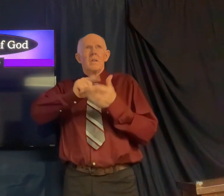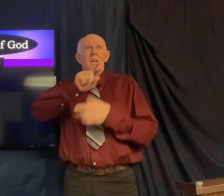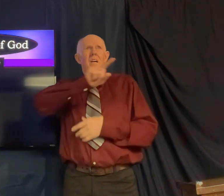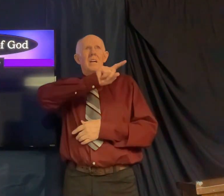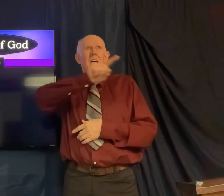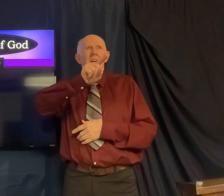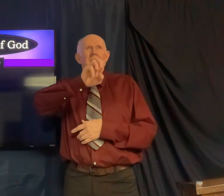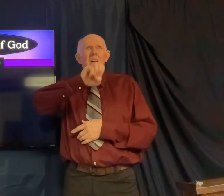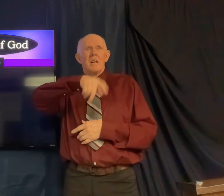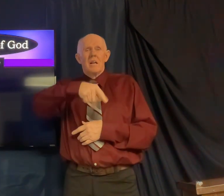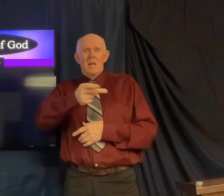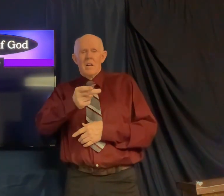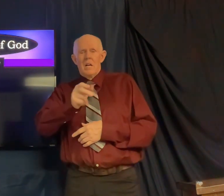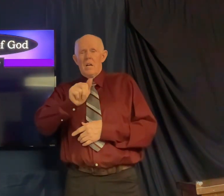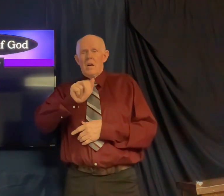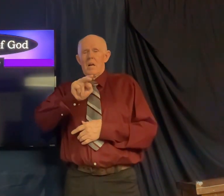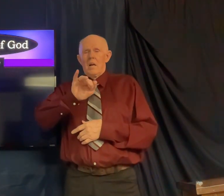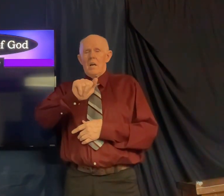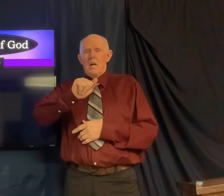we're going to begin with Zephaniah